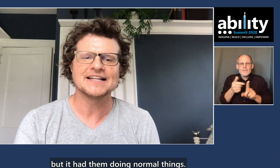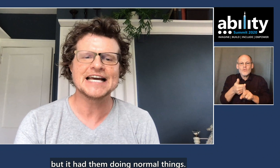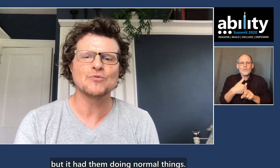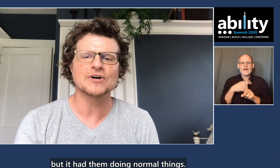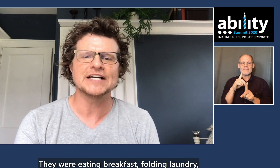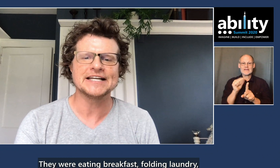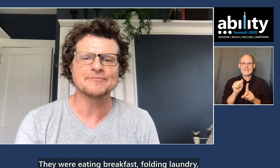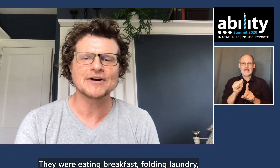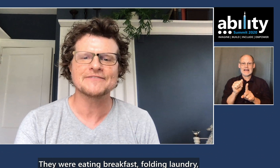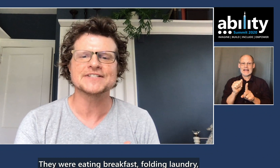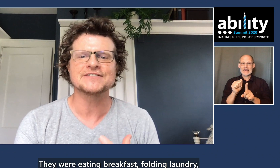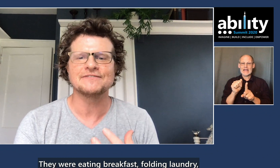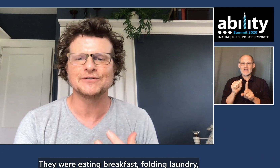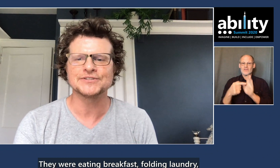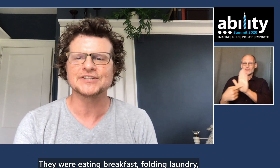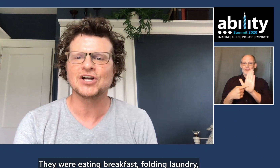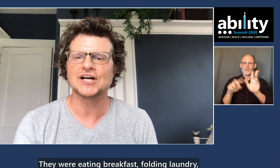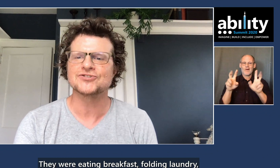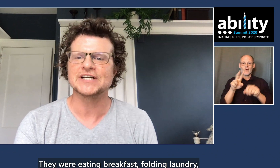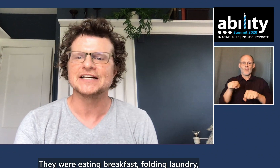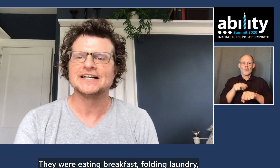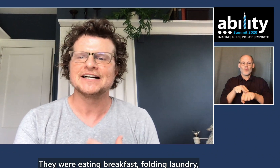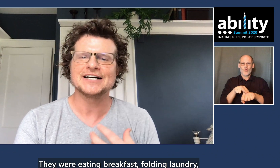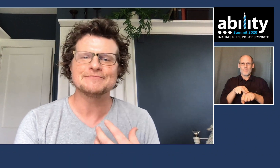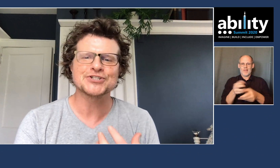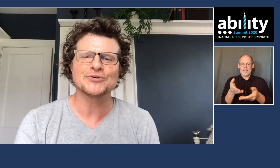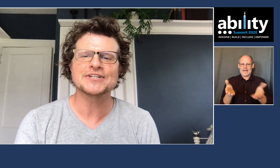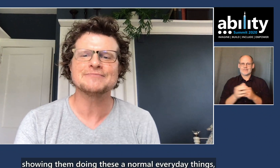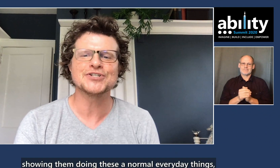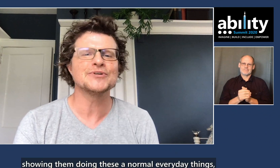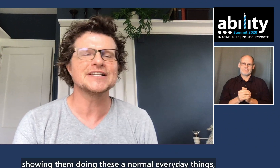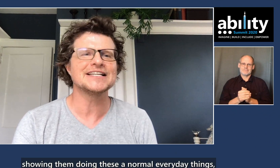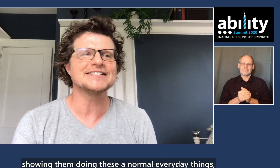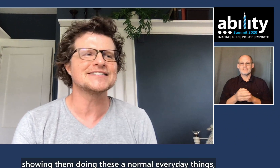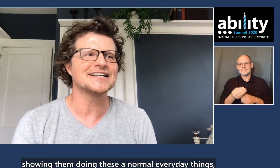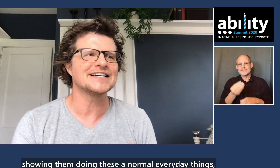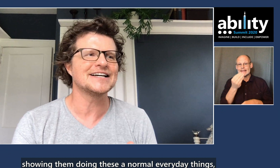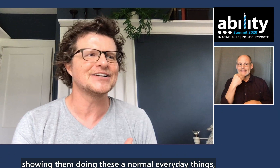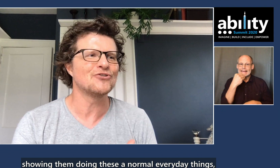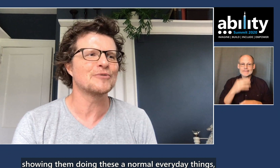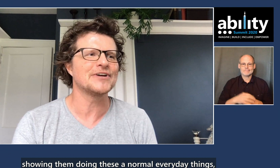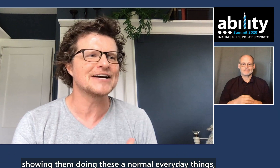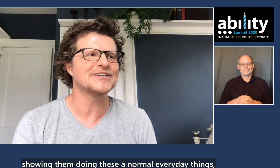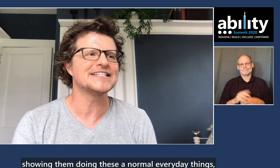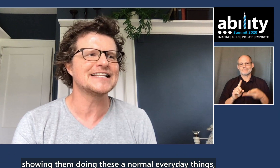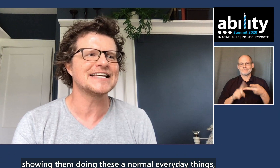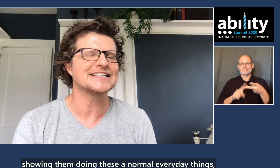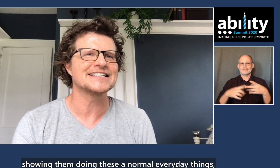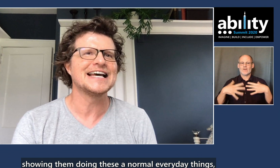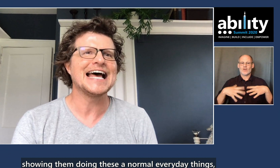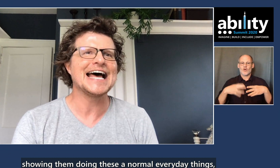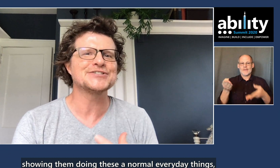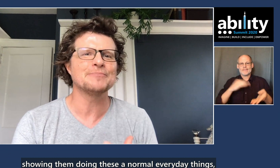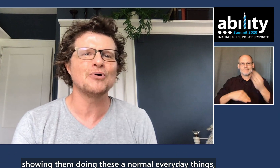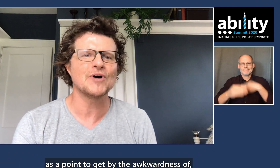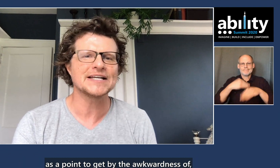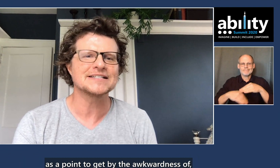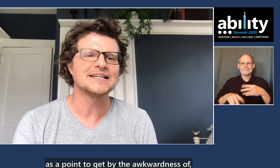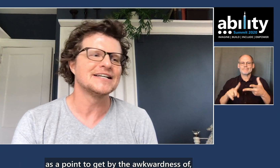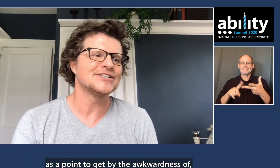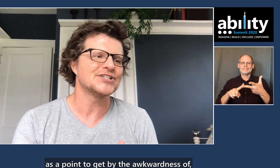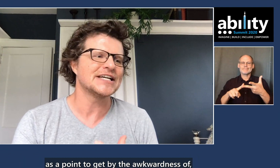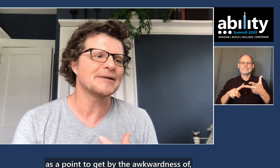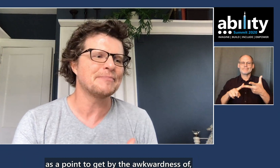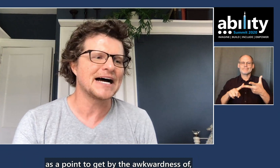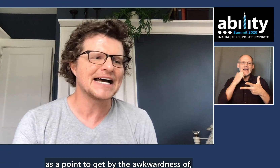things. They were eating breakfast, folding laundry, showing them doing these normal everyday things as a